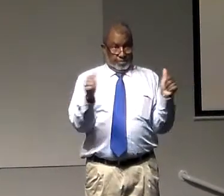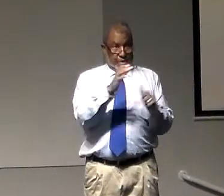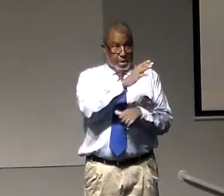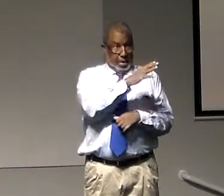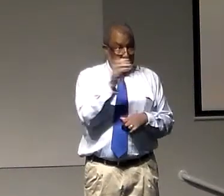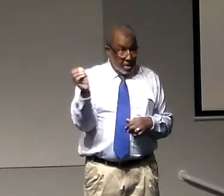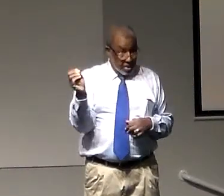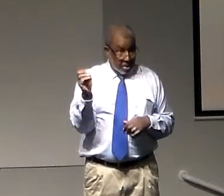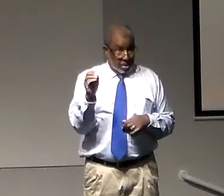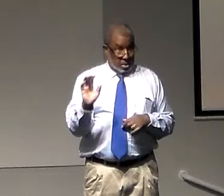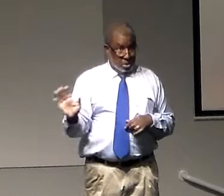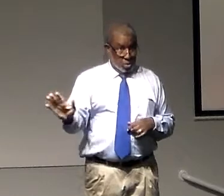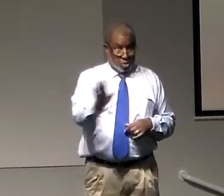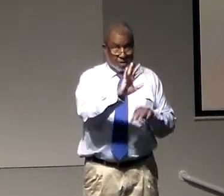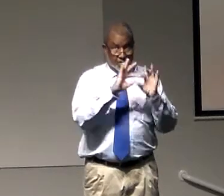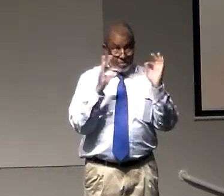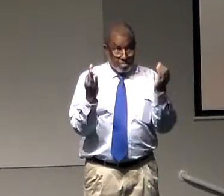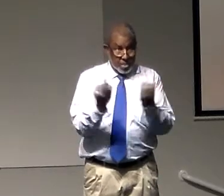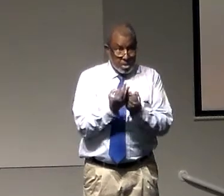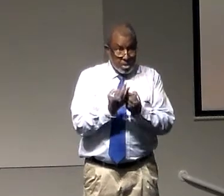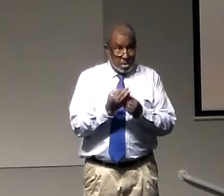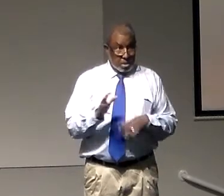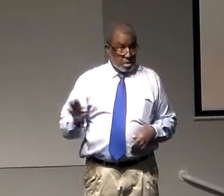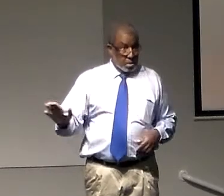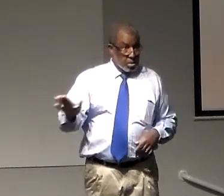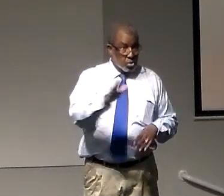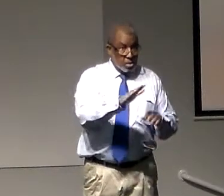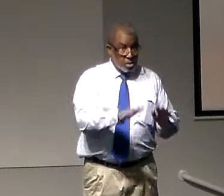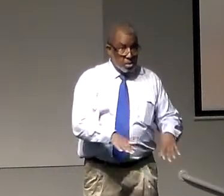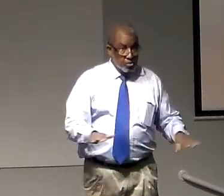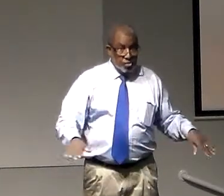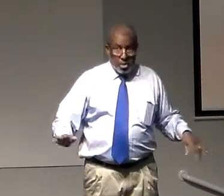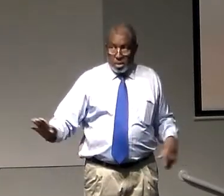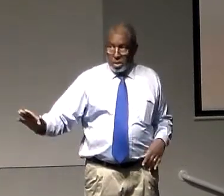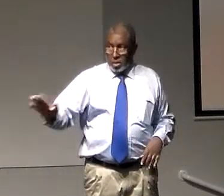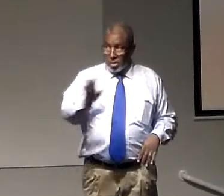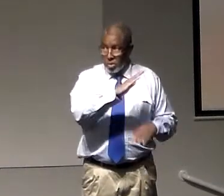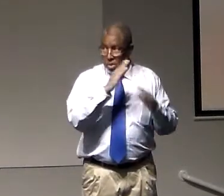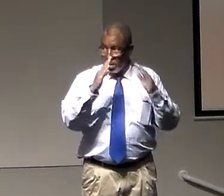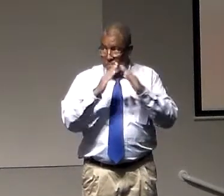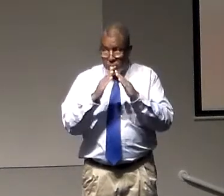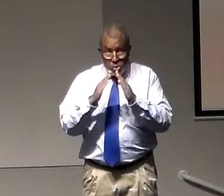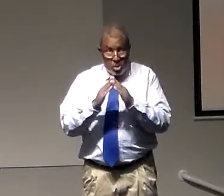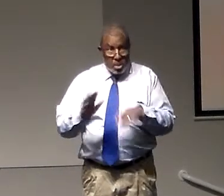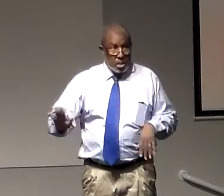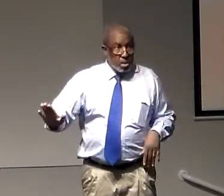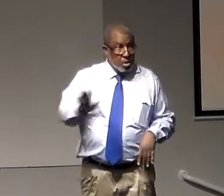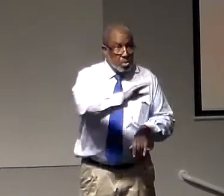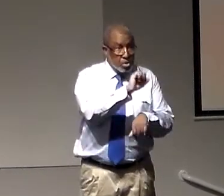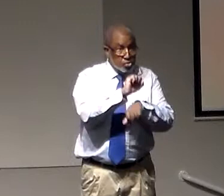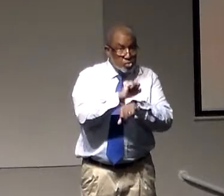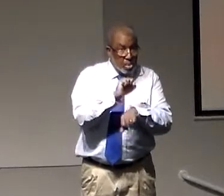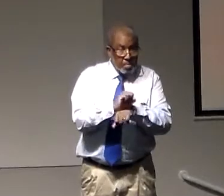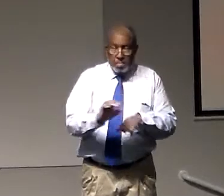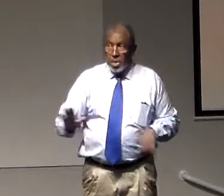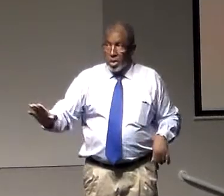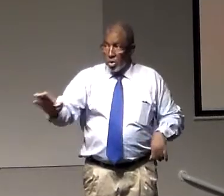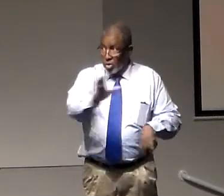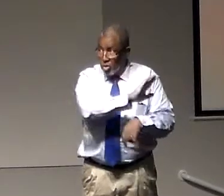And you need to know about your family, about your children, the community, your